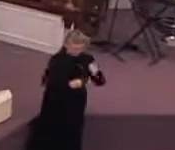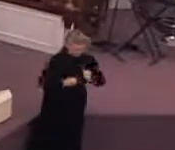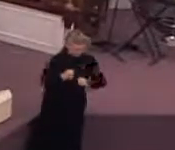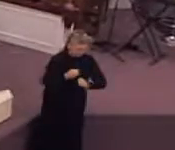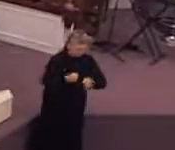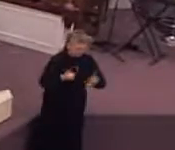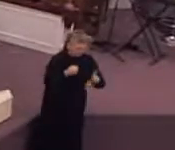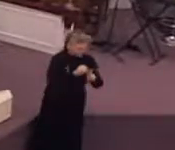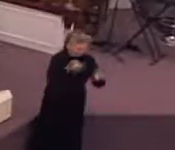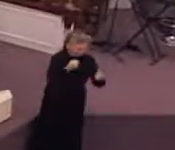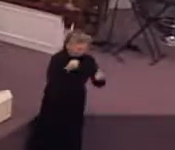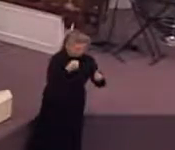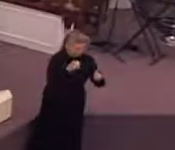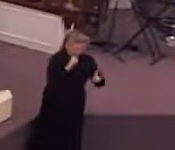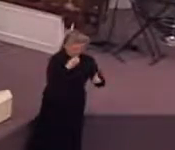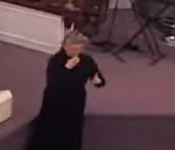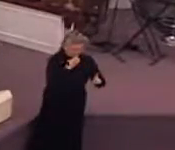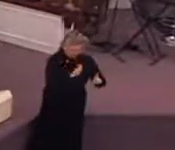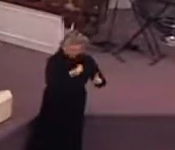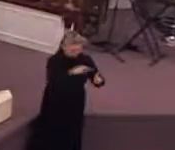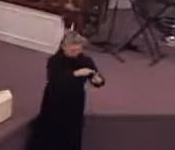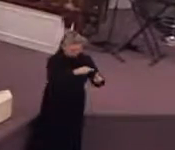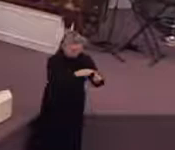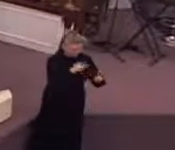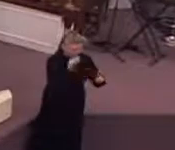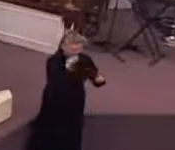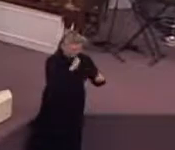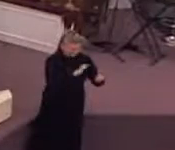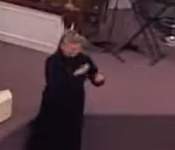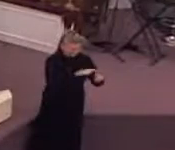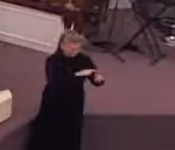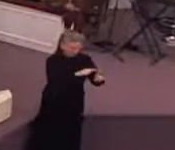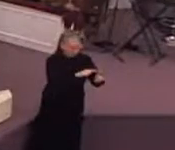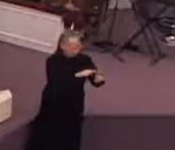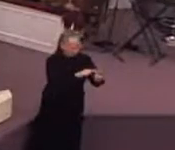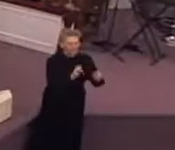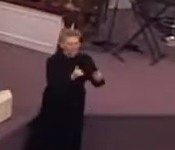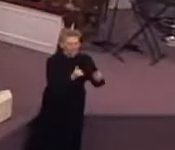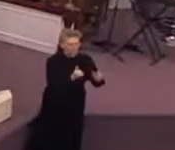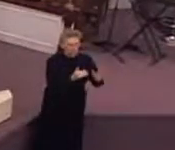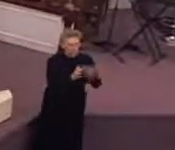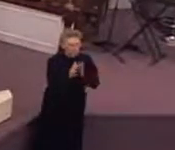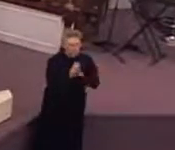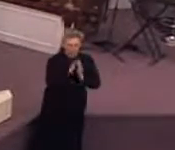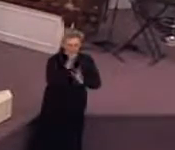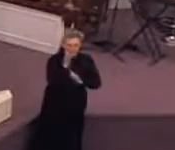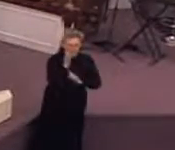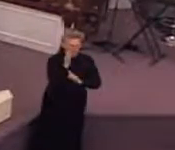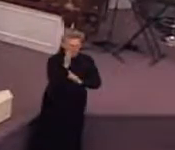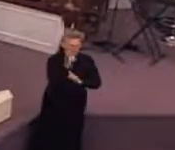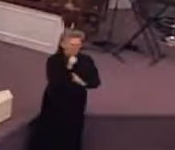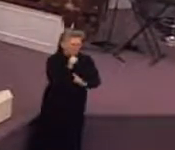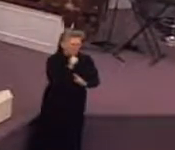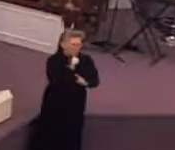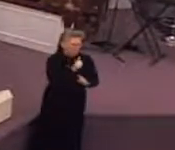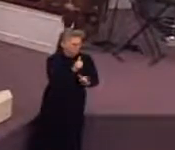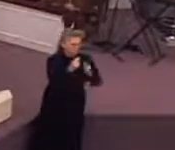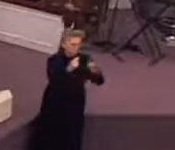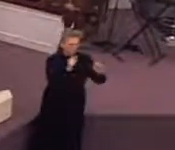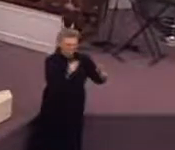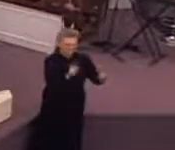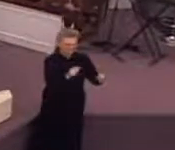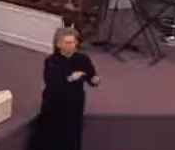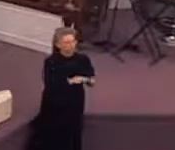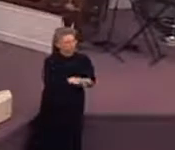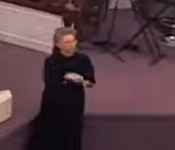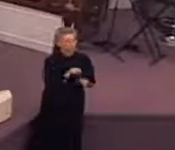It doesn't matter about checking the ballot, amen, on some political ballot, amen, that's going to fight evil. Amen. It's beyond